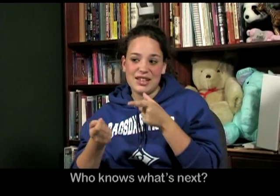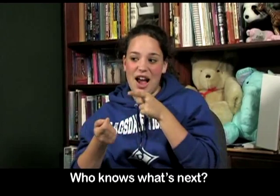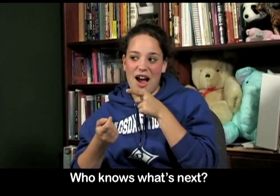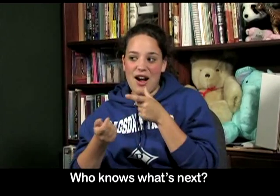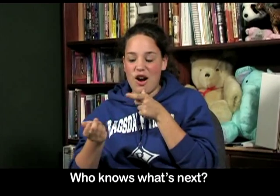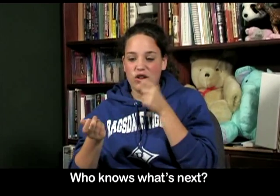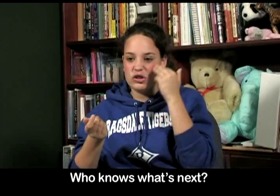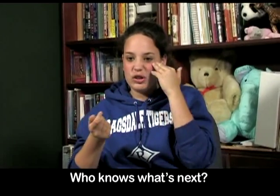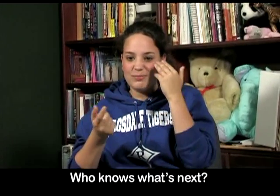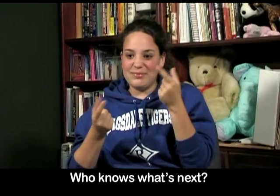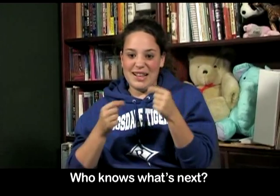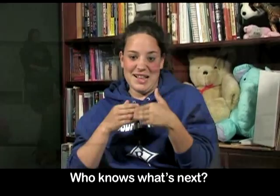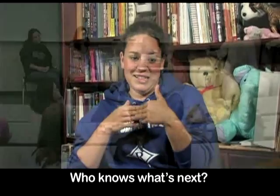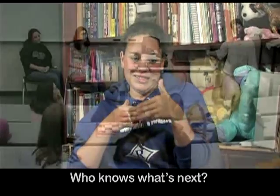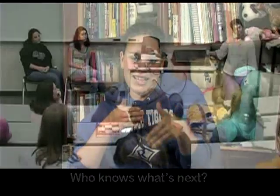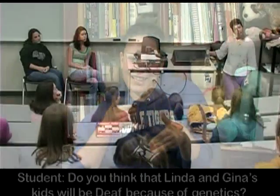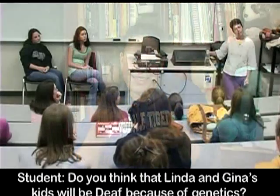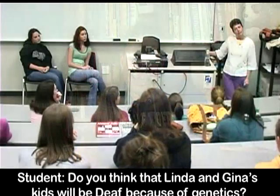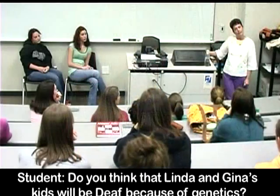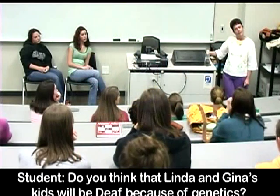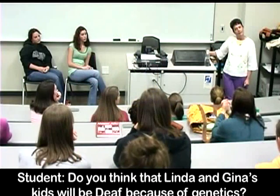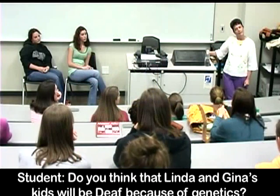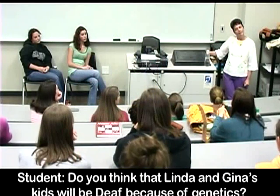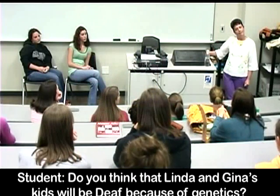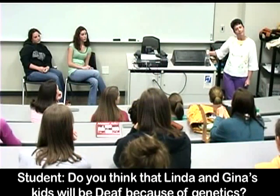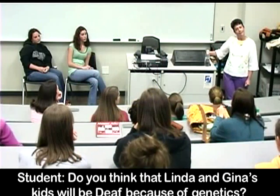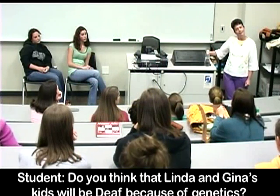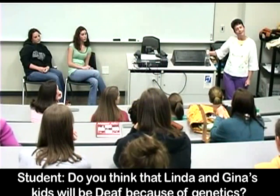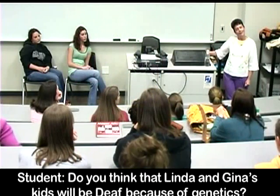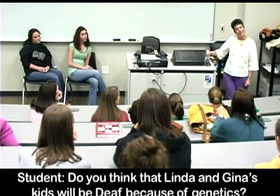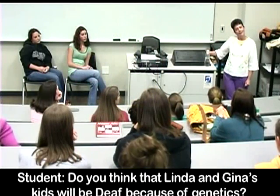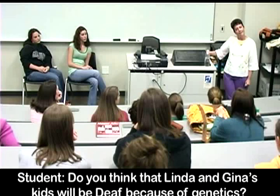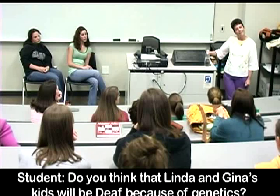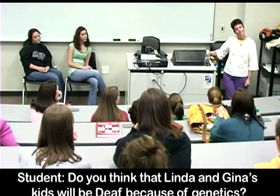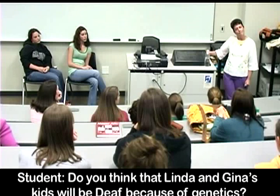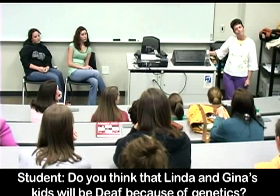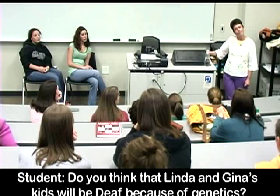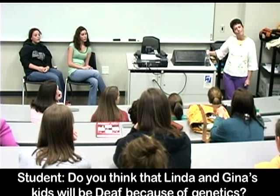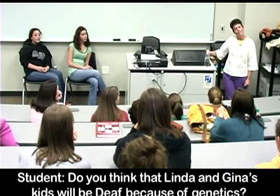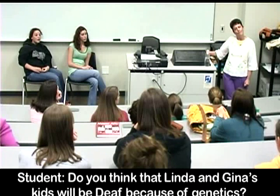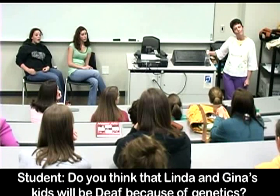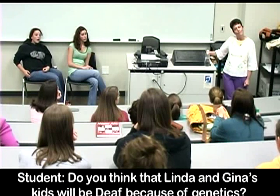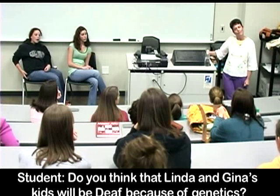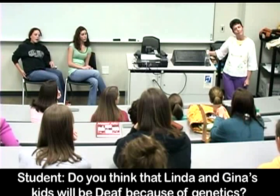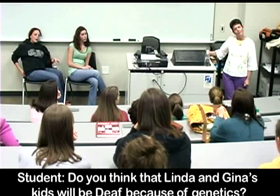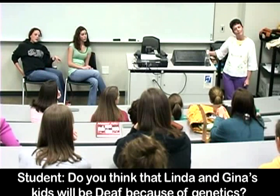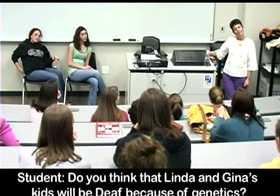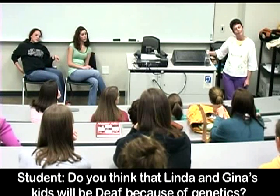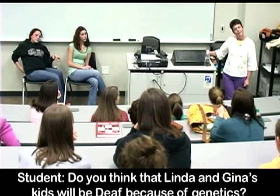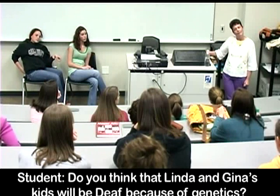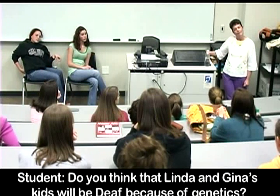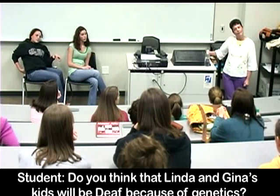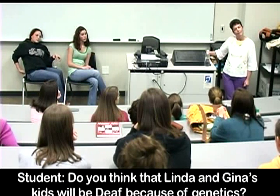Who knows what's next? Do you think that Linda and Gina's kids will be deaf because of